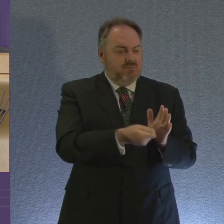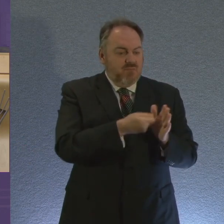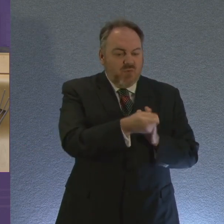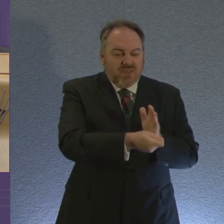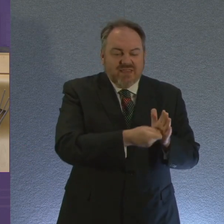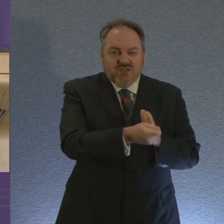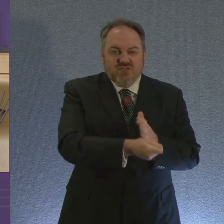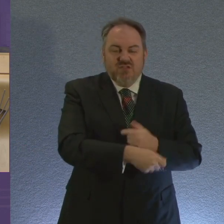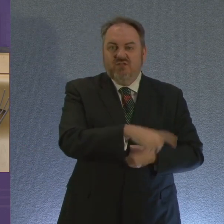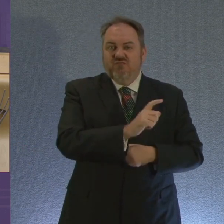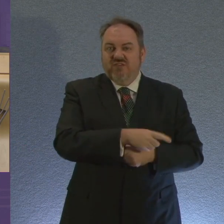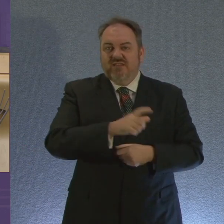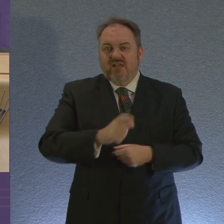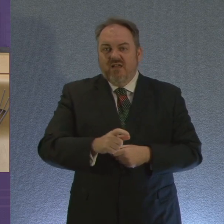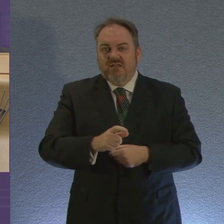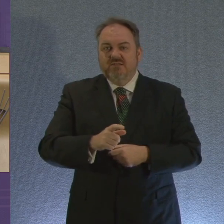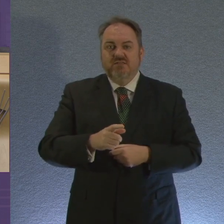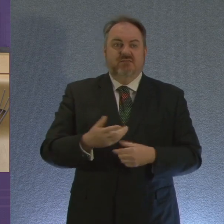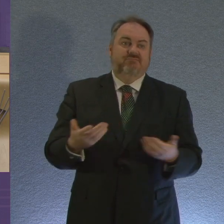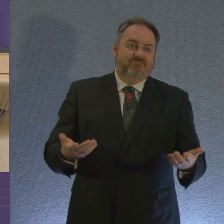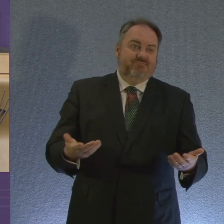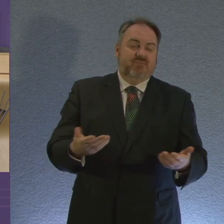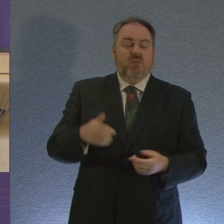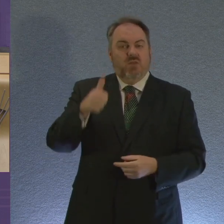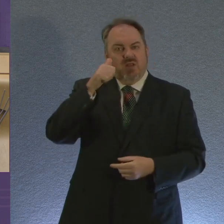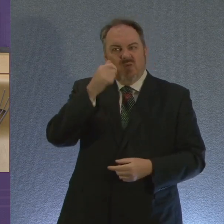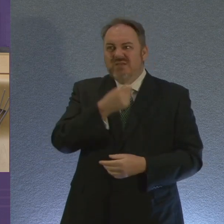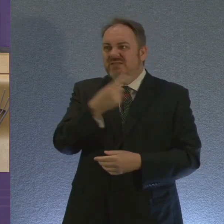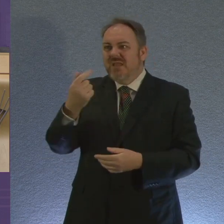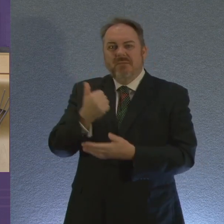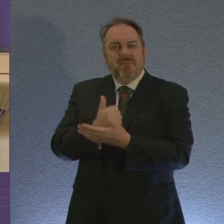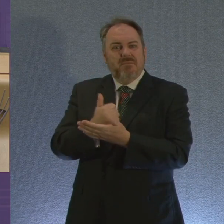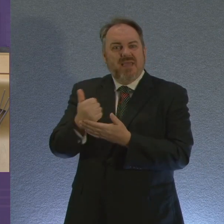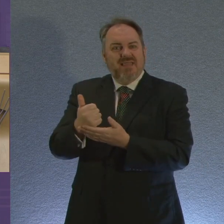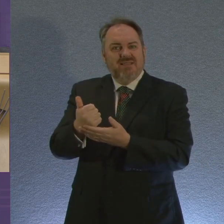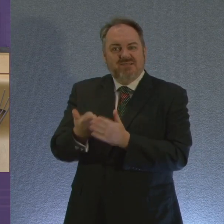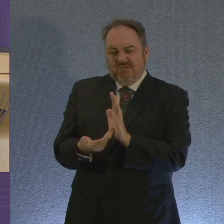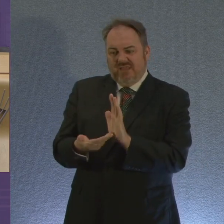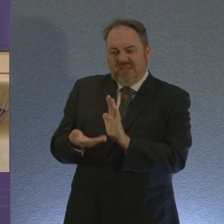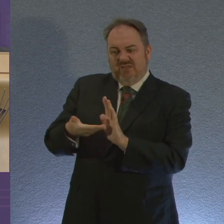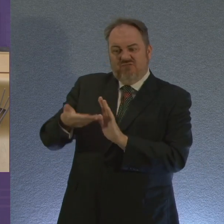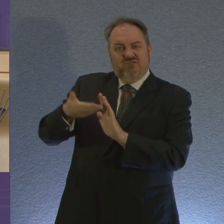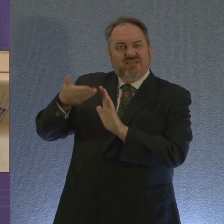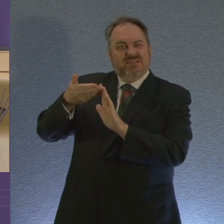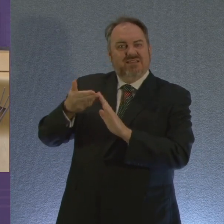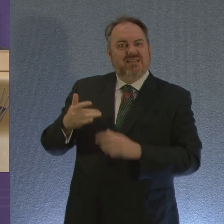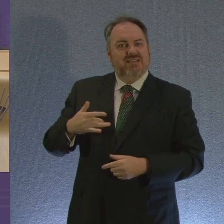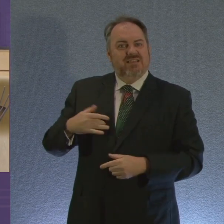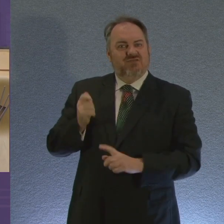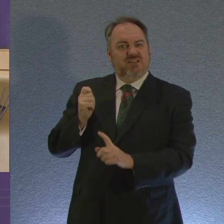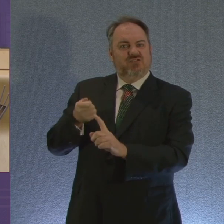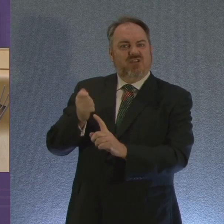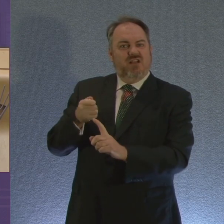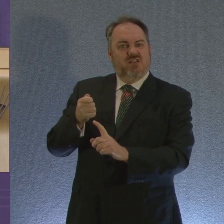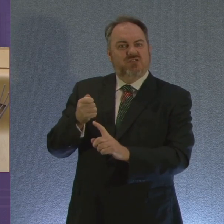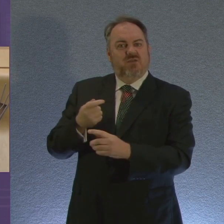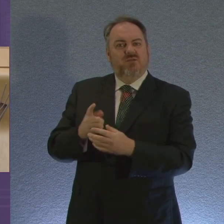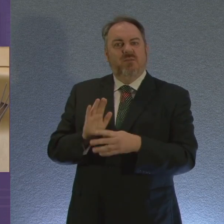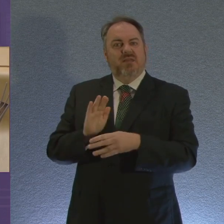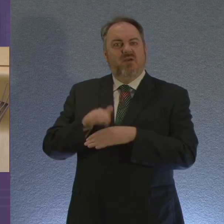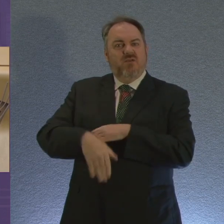overdrafts. Some banks, sadly, have increased their interest rates from 9.9% to 39.9% for unauthorised overdrafts, while